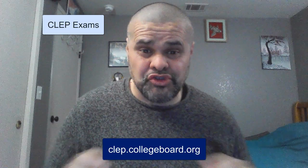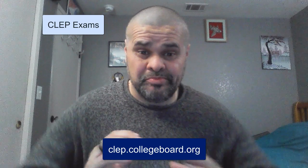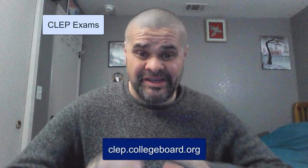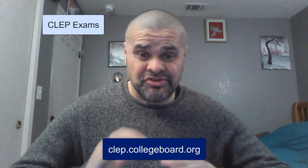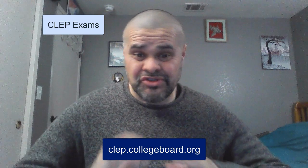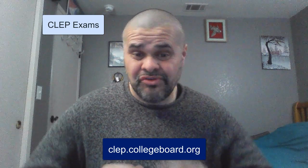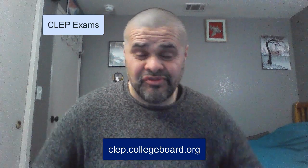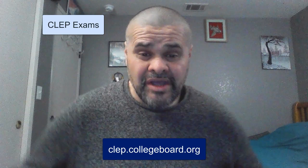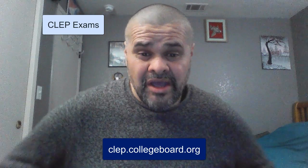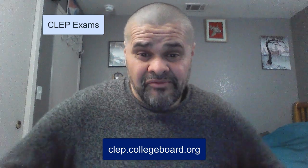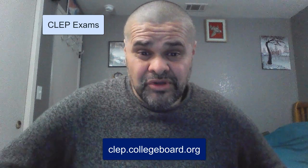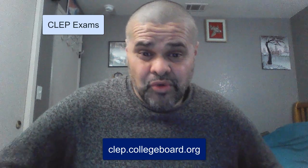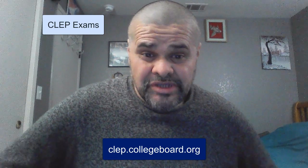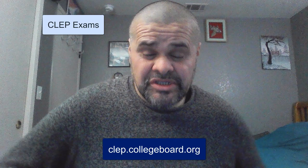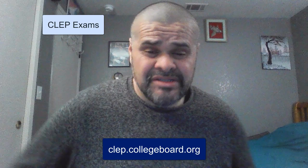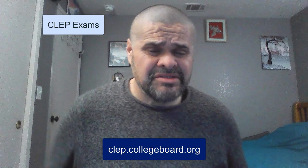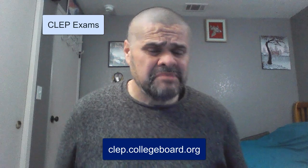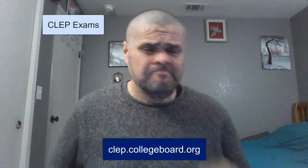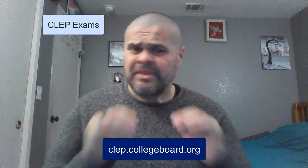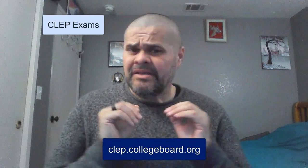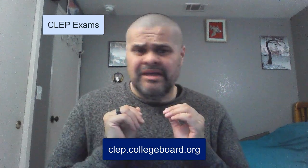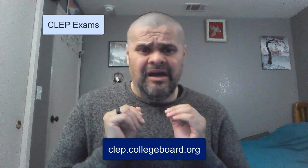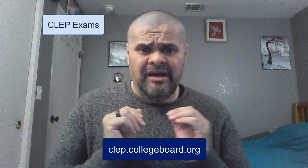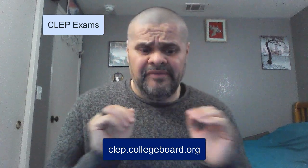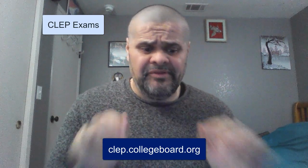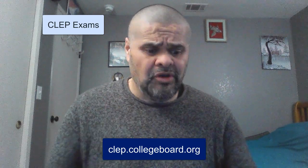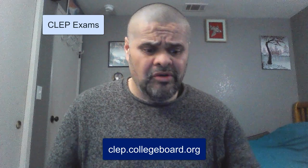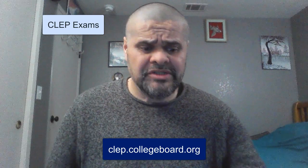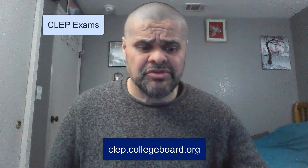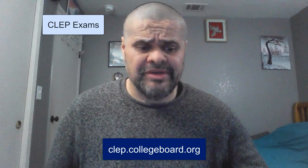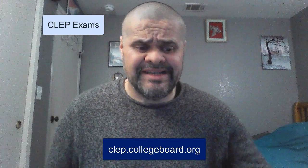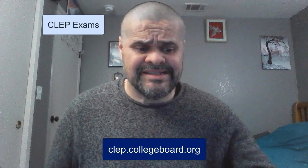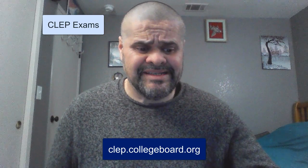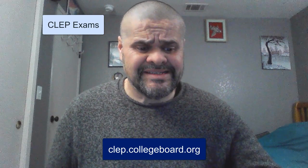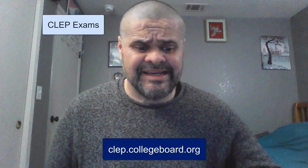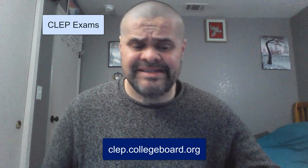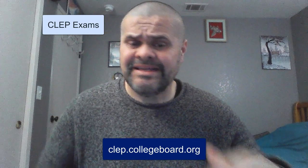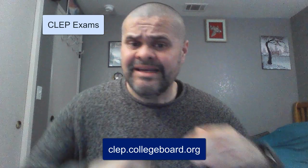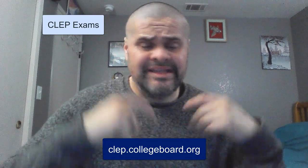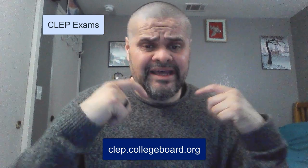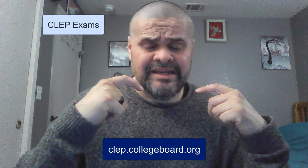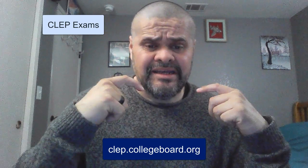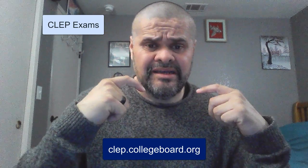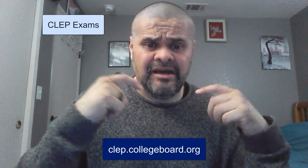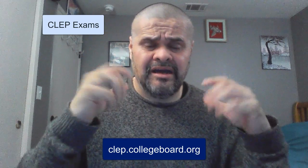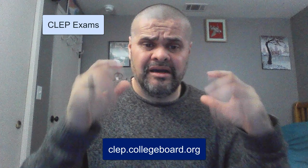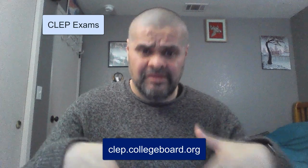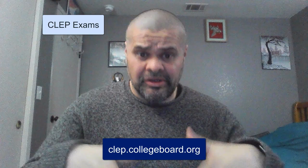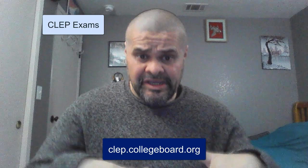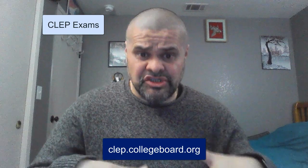you pace yourself for the questions. If you go into a testing site, then